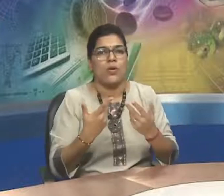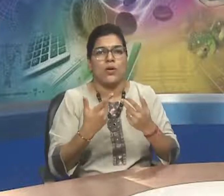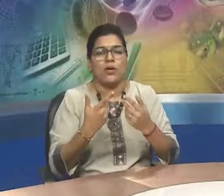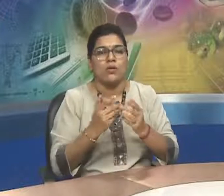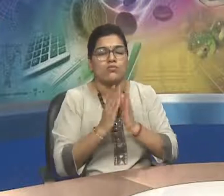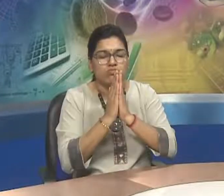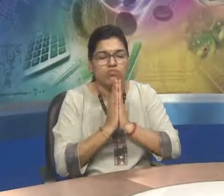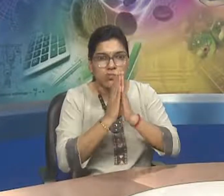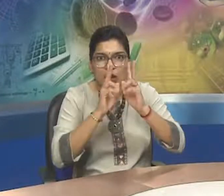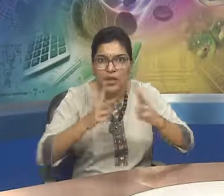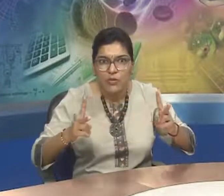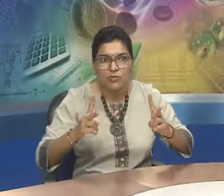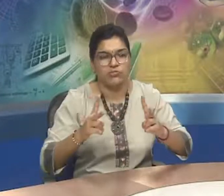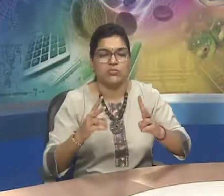and